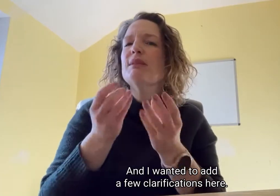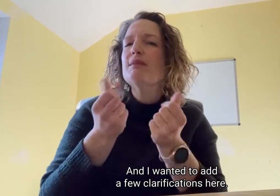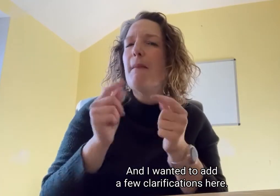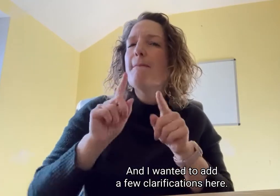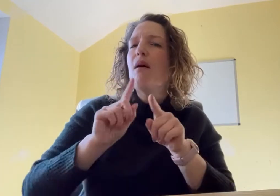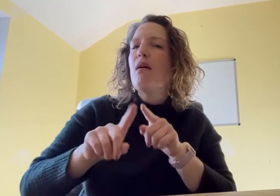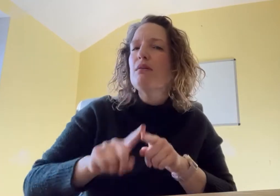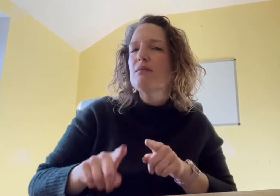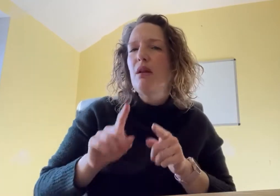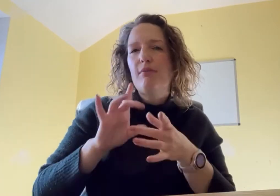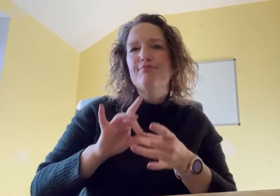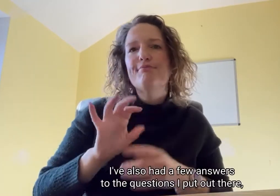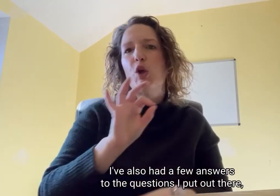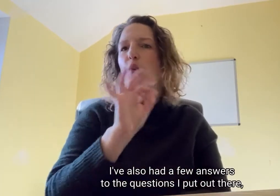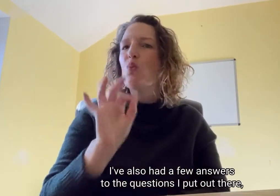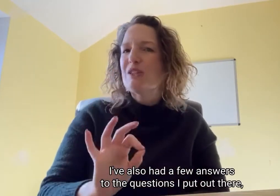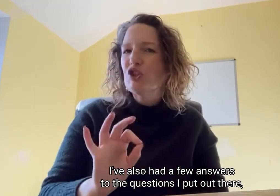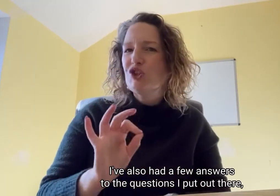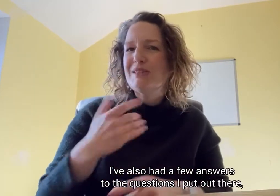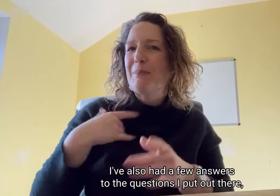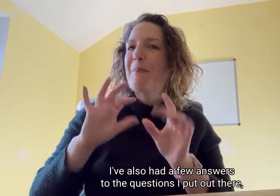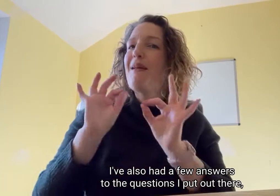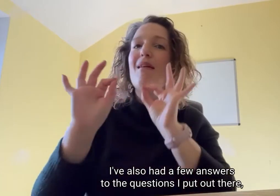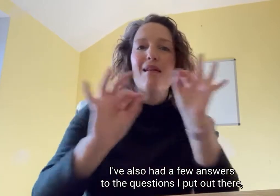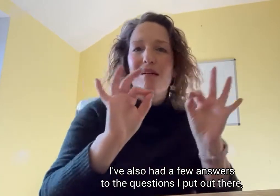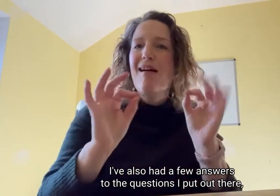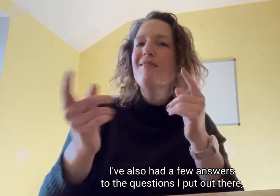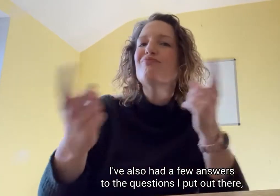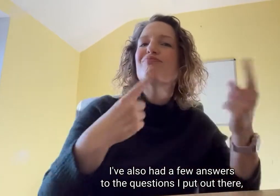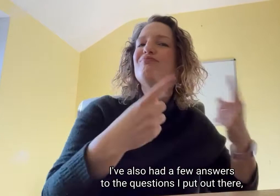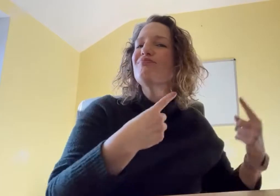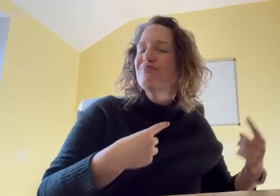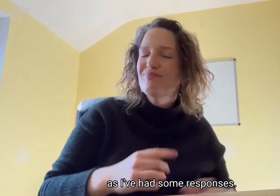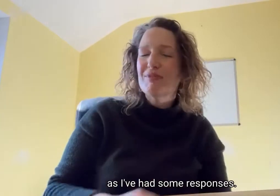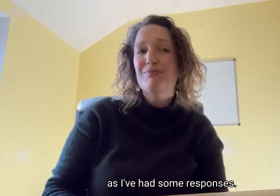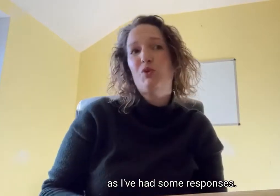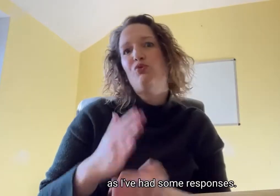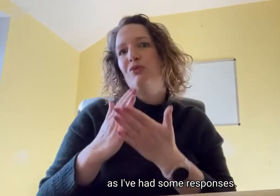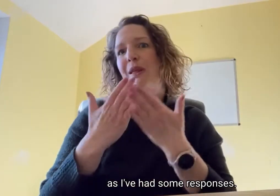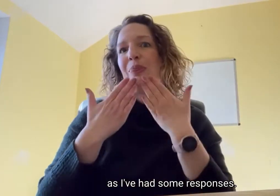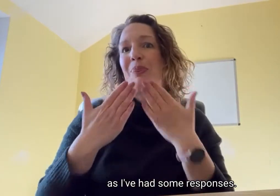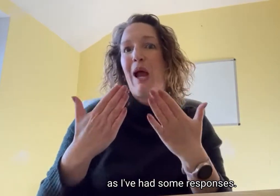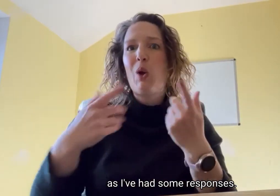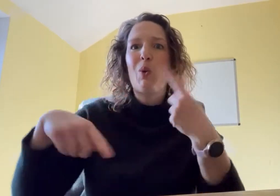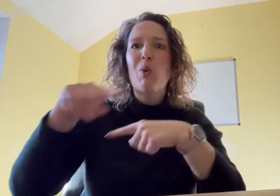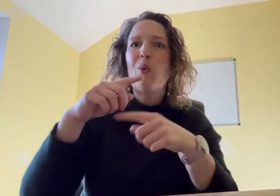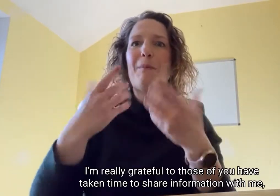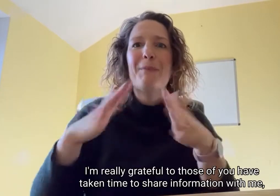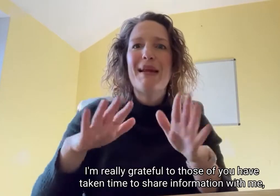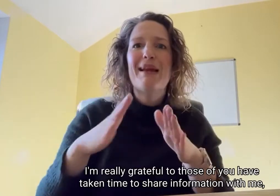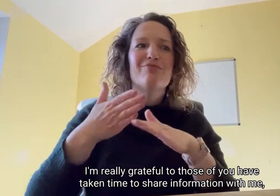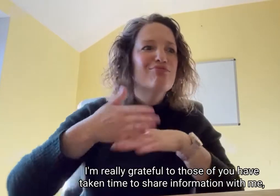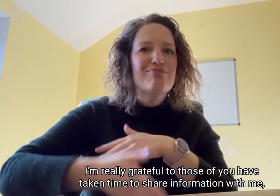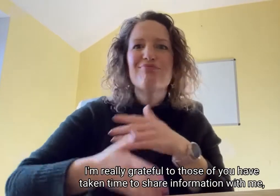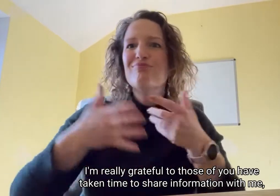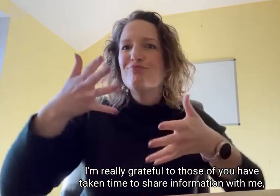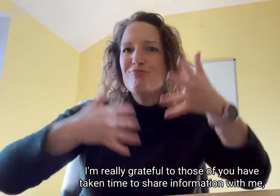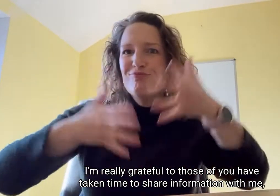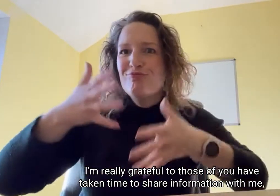here. I've also had a few answers to the questions I put out there, as I've had some responses. I'm really grateful to those of you who have taken